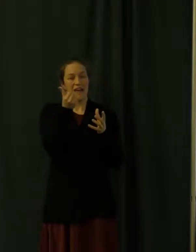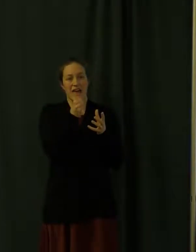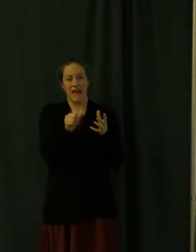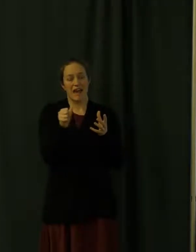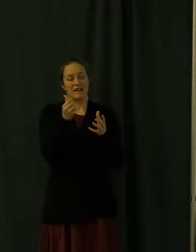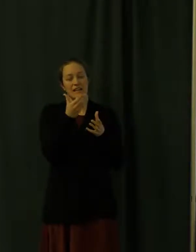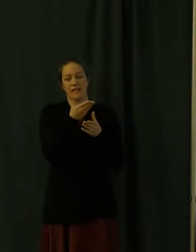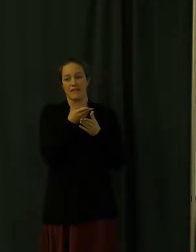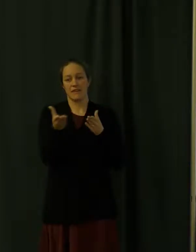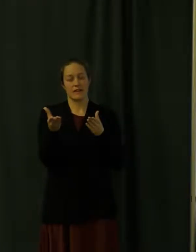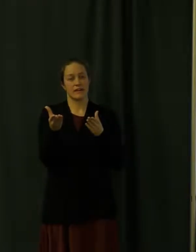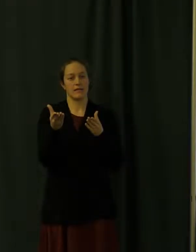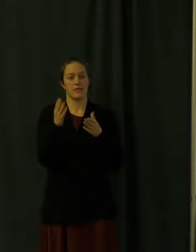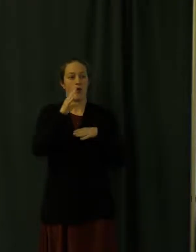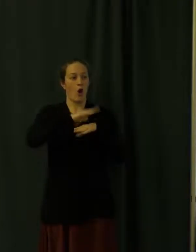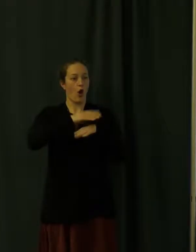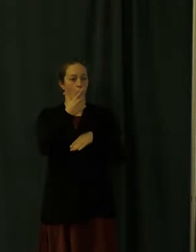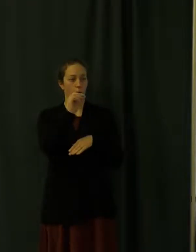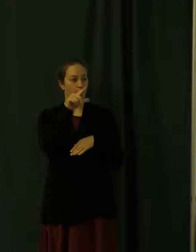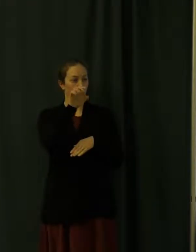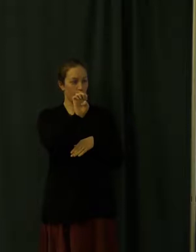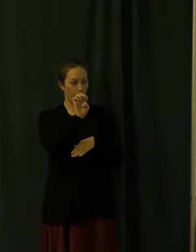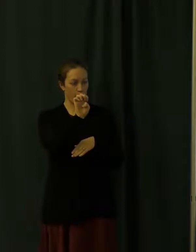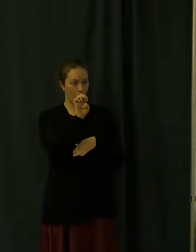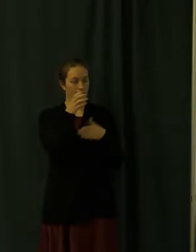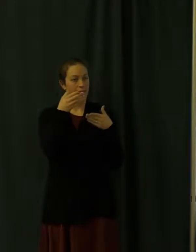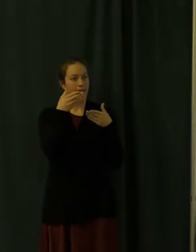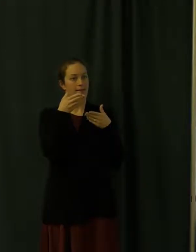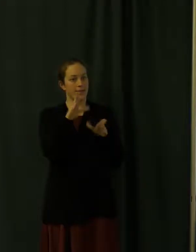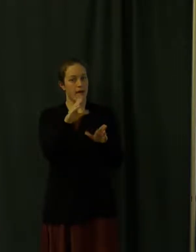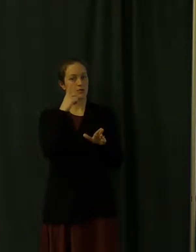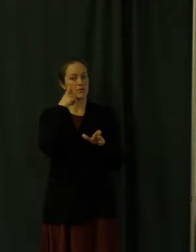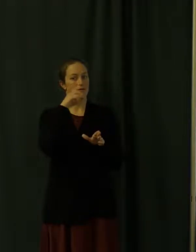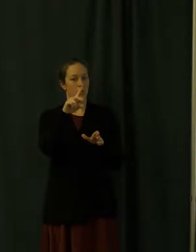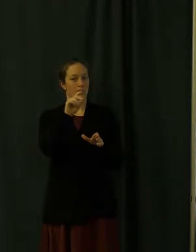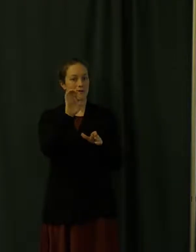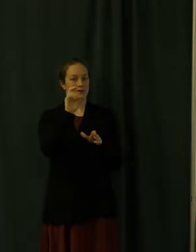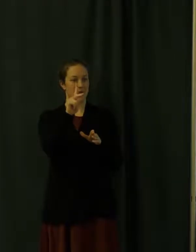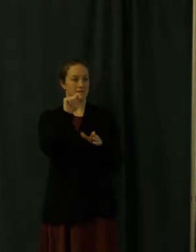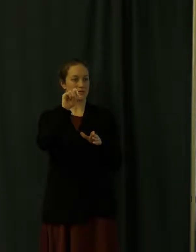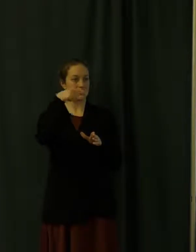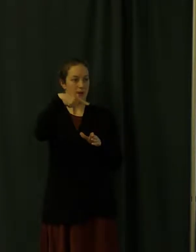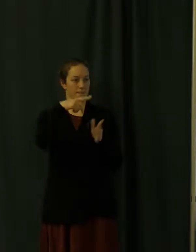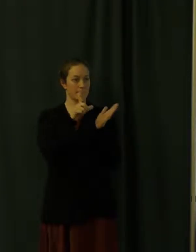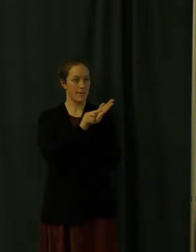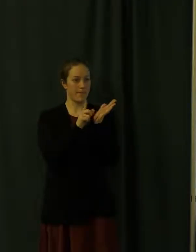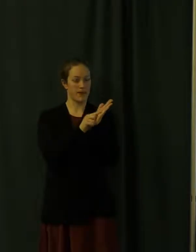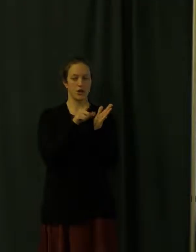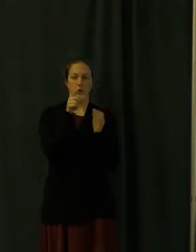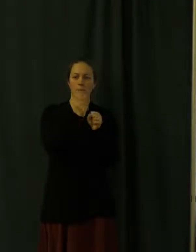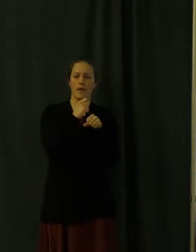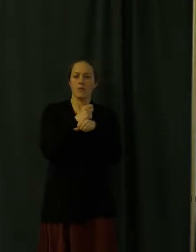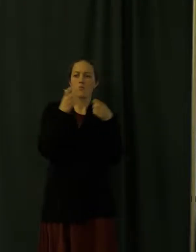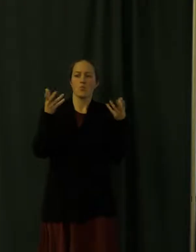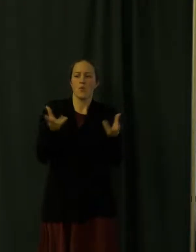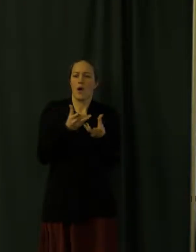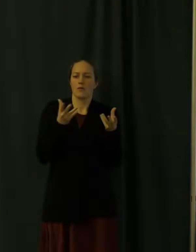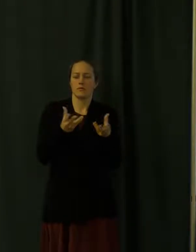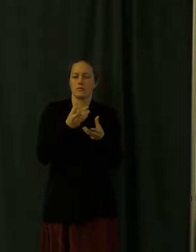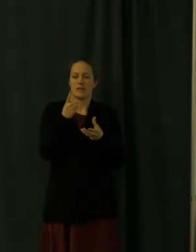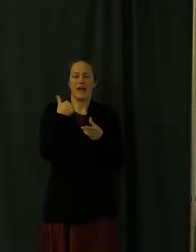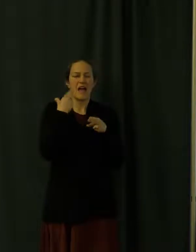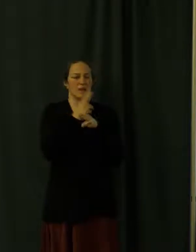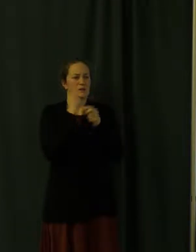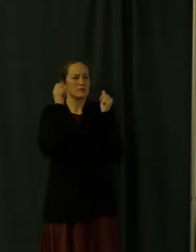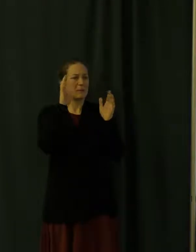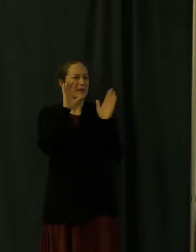anything on Google that allows for desktop publishing? What do you make in Publisher? I just use a lot of